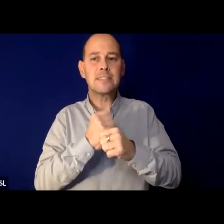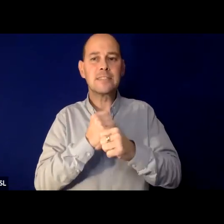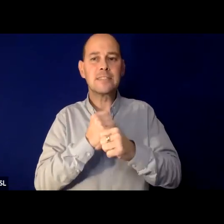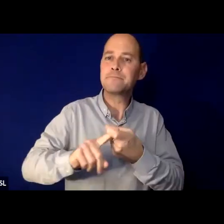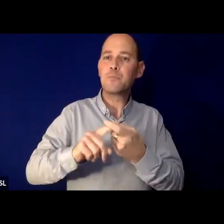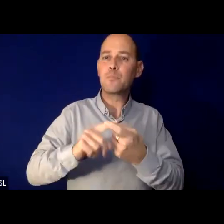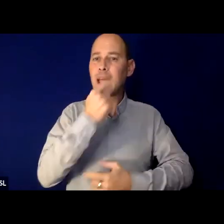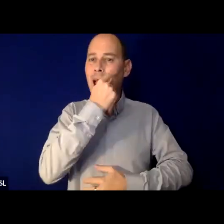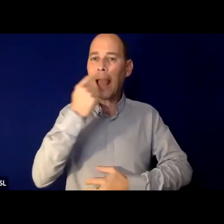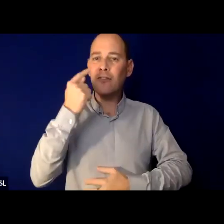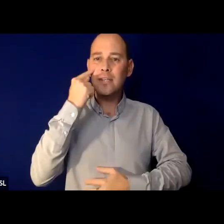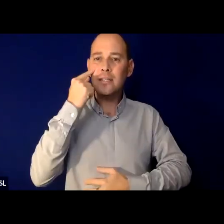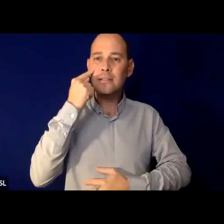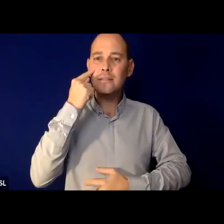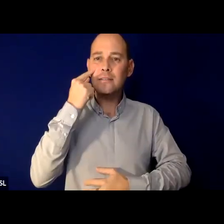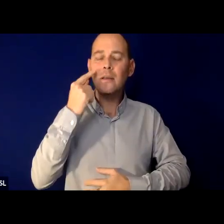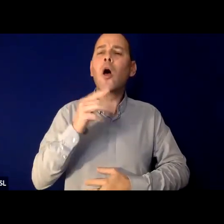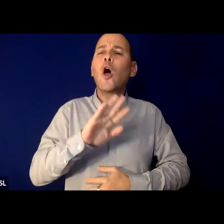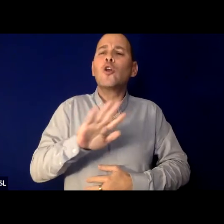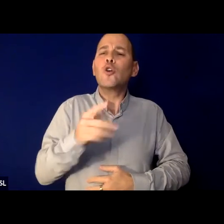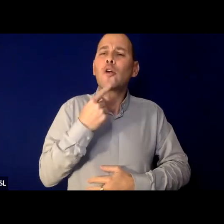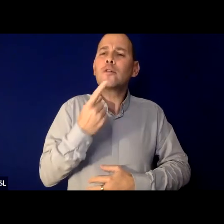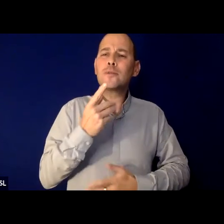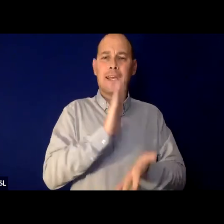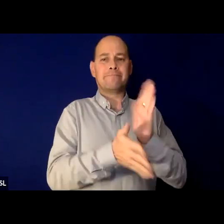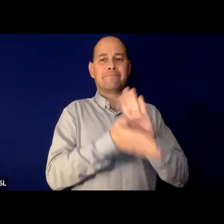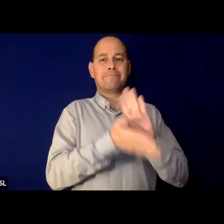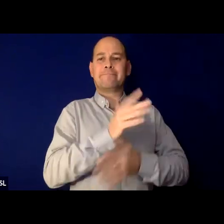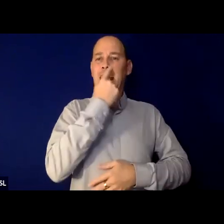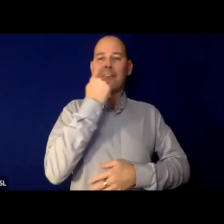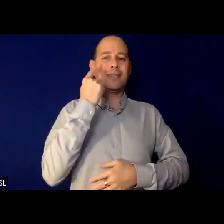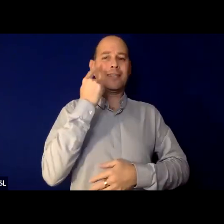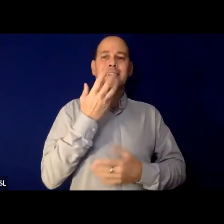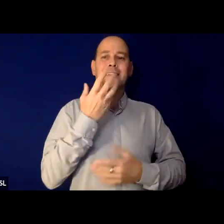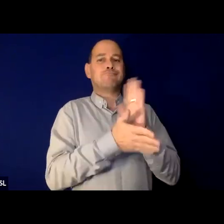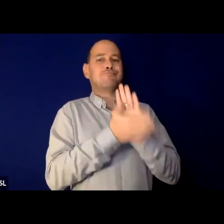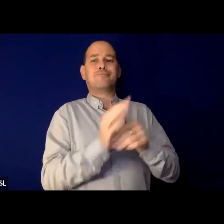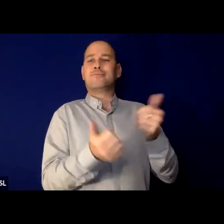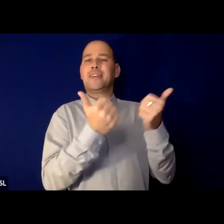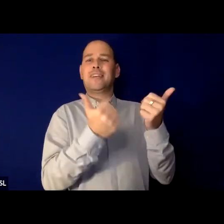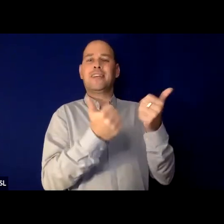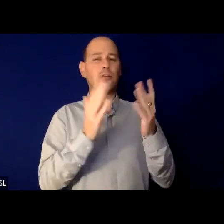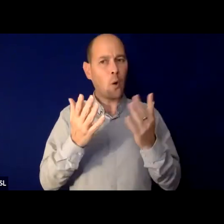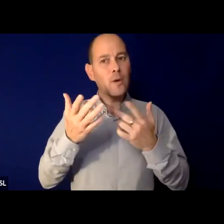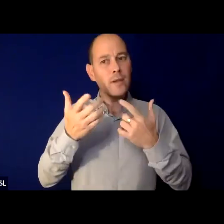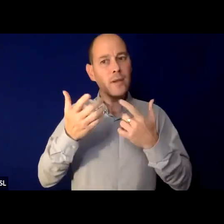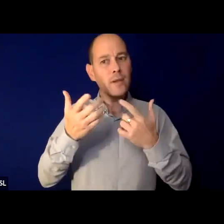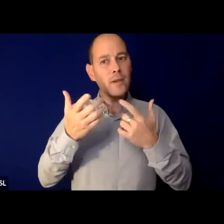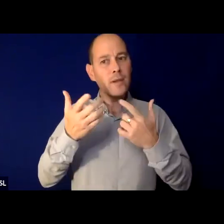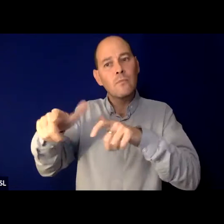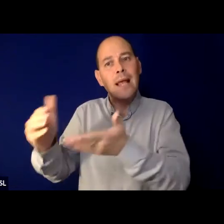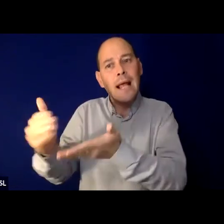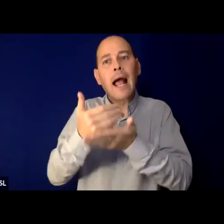and not that further investigation isn't necessary, but just to have something to build off of is really critical. And that was something that came up in a lot of